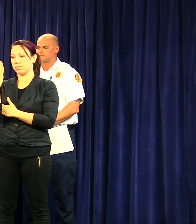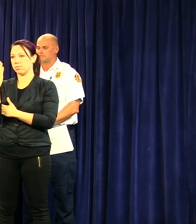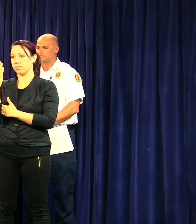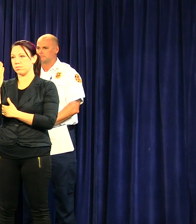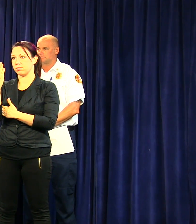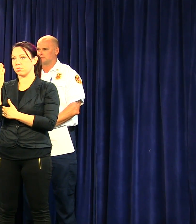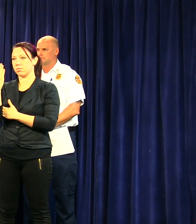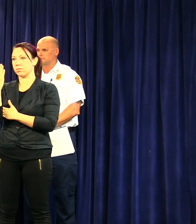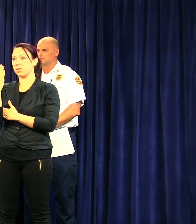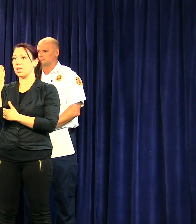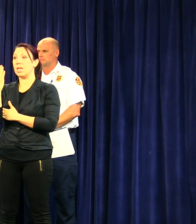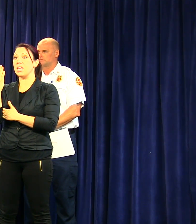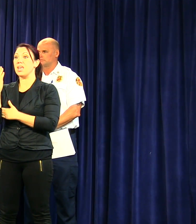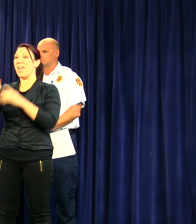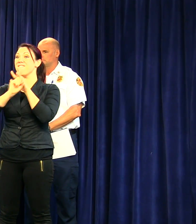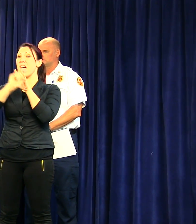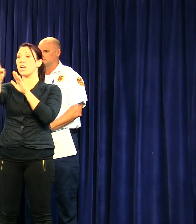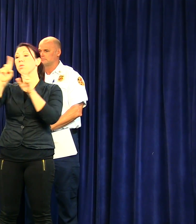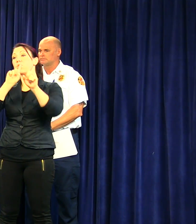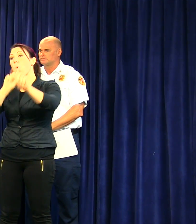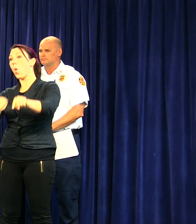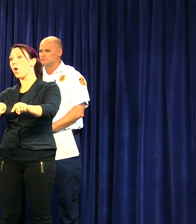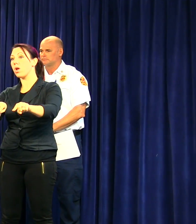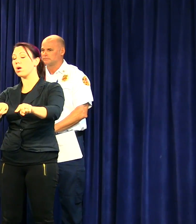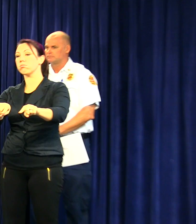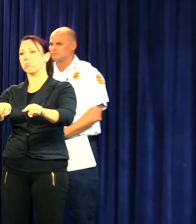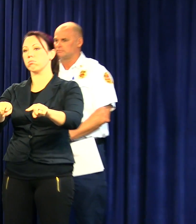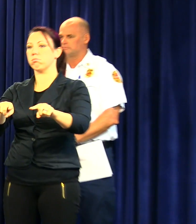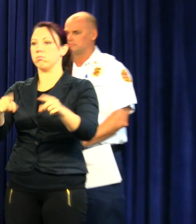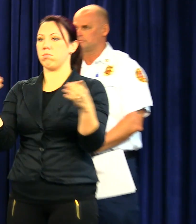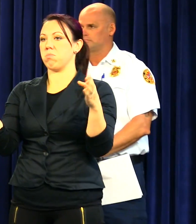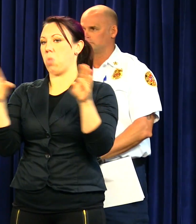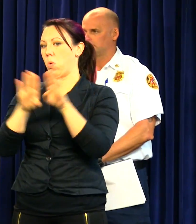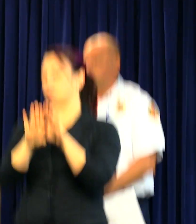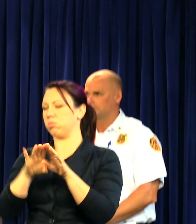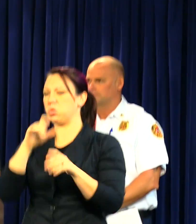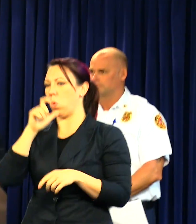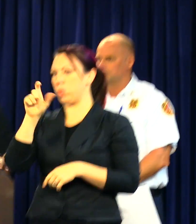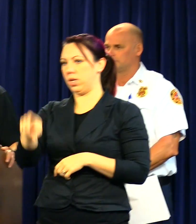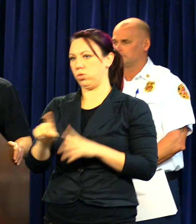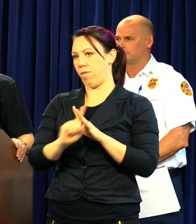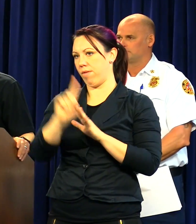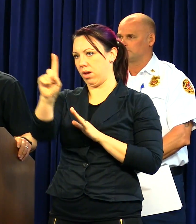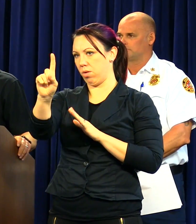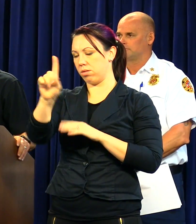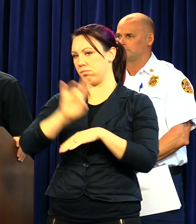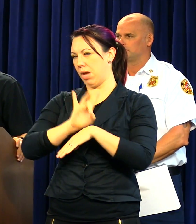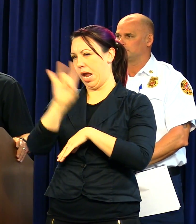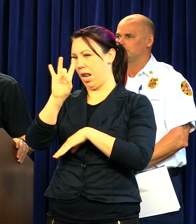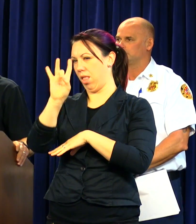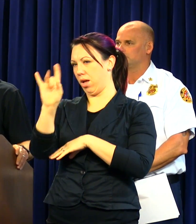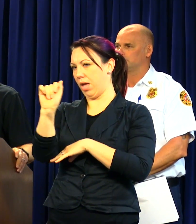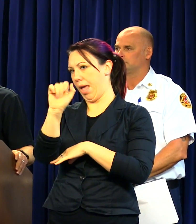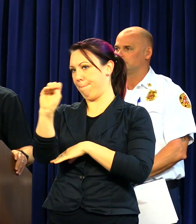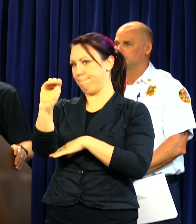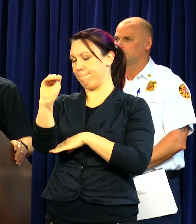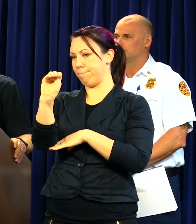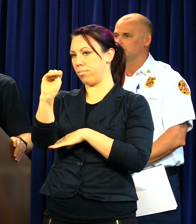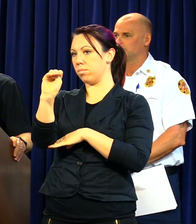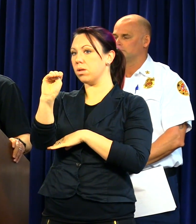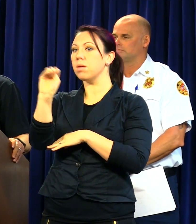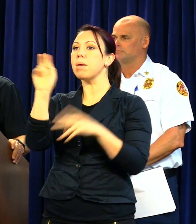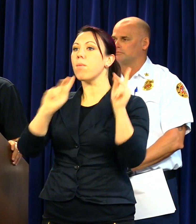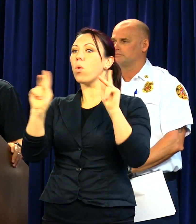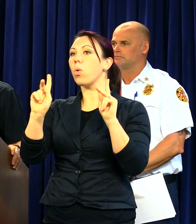I'm lifting the evacuation order effective 3 minutes ago, 8 a.m. So to the people of Jacksonville